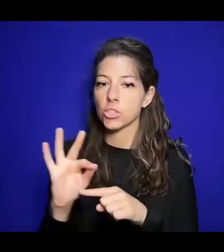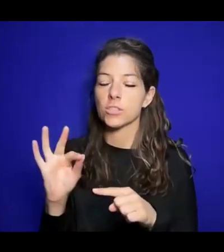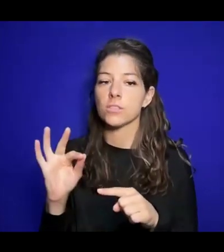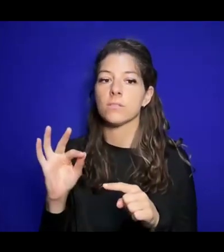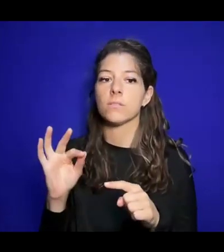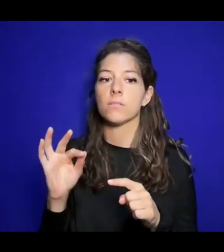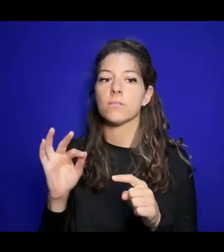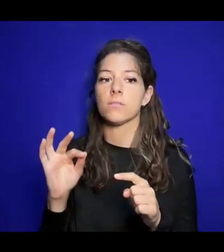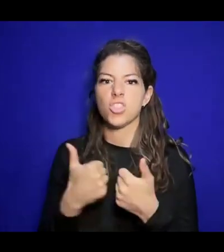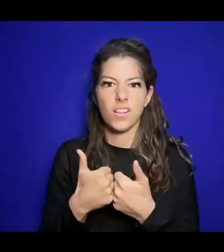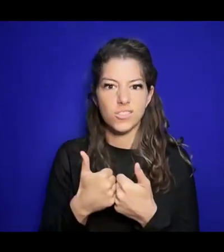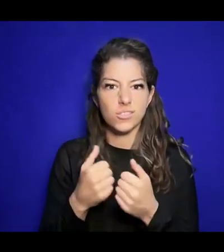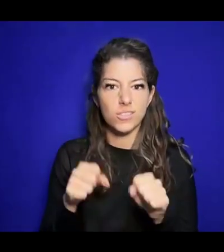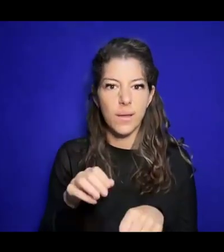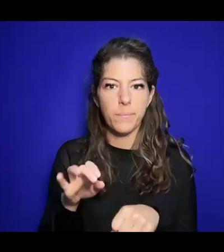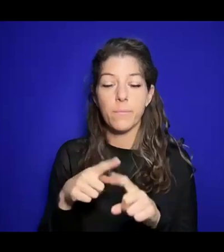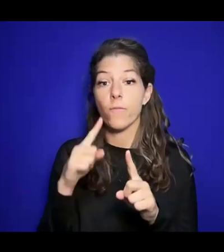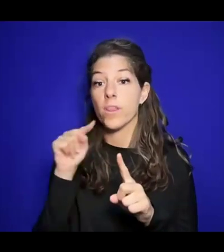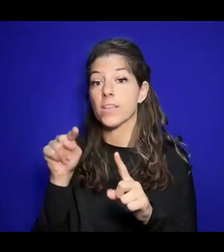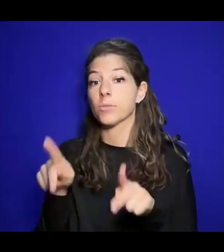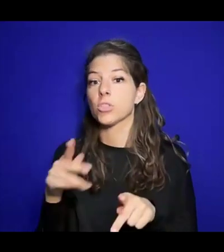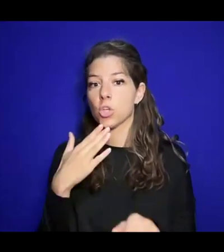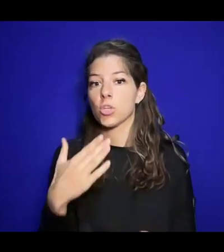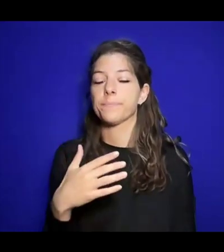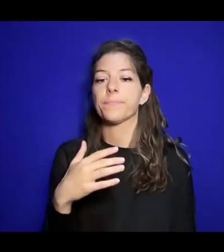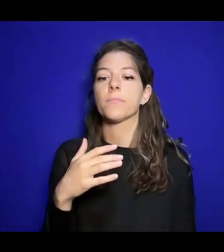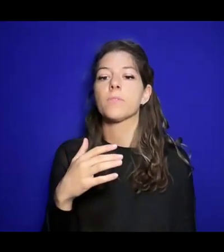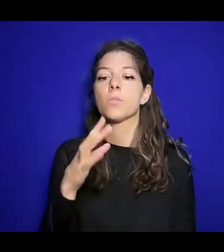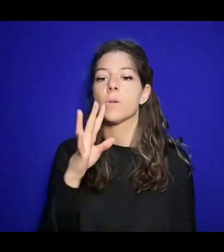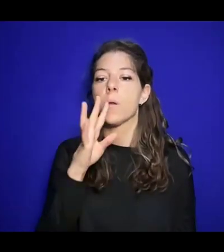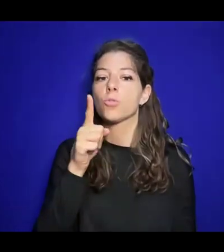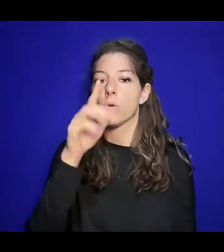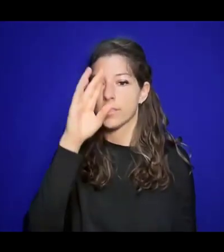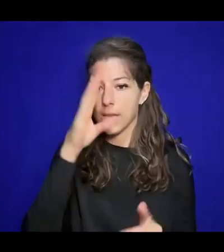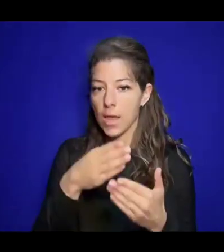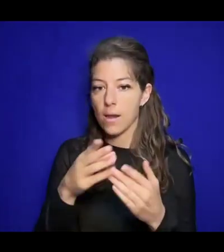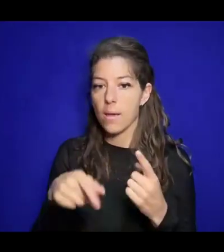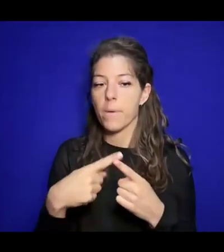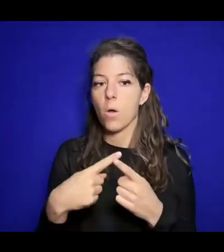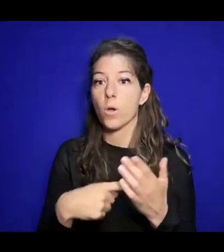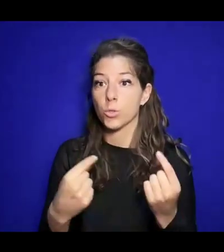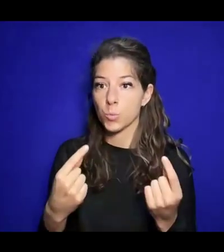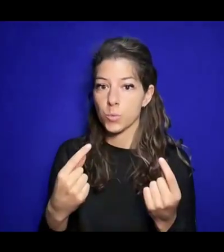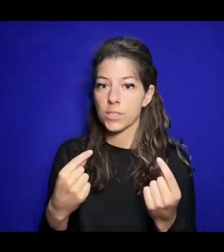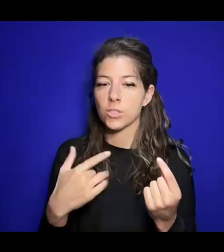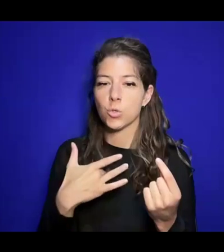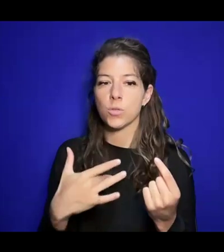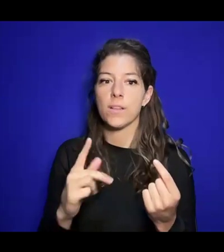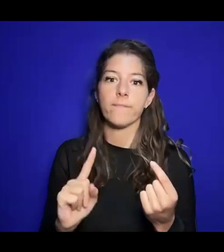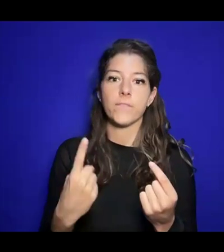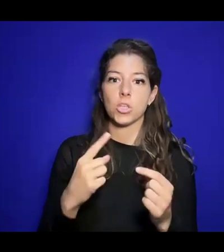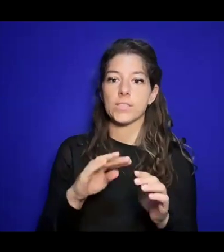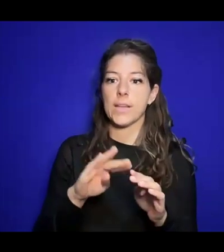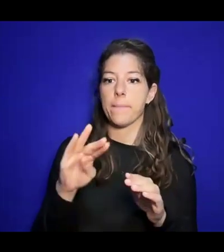make it a challenge. But for this person, it would be good. So talk to your son about what you're doing. That's usually the first step